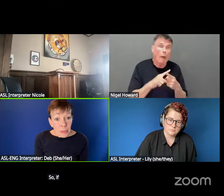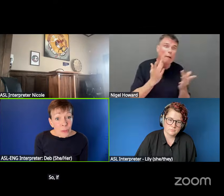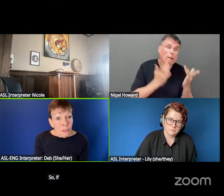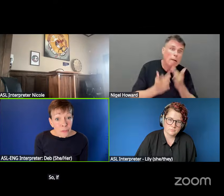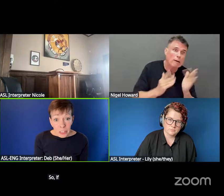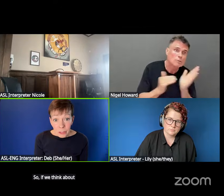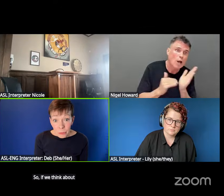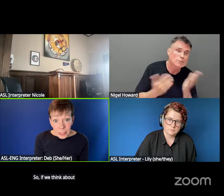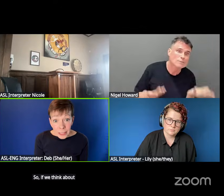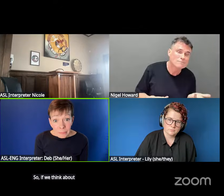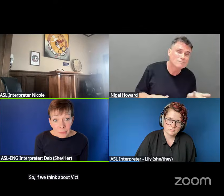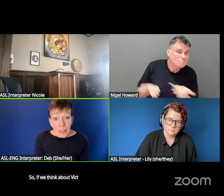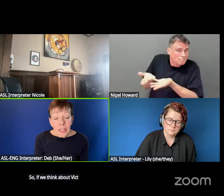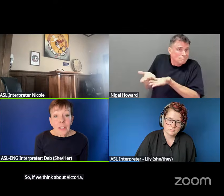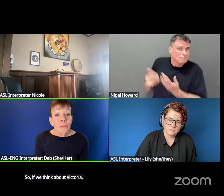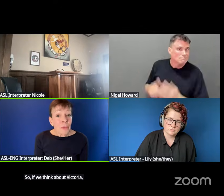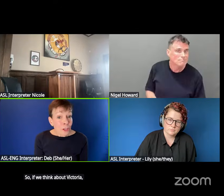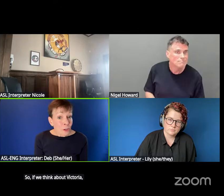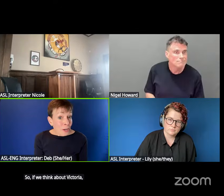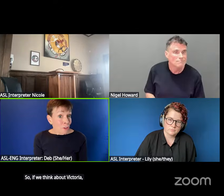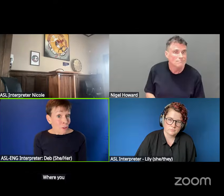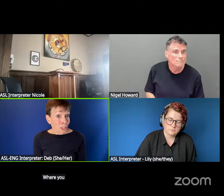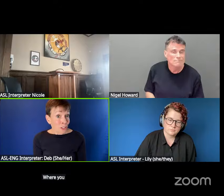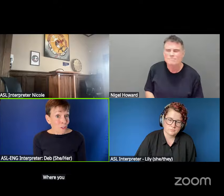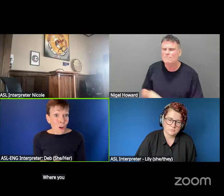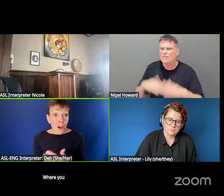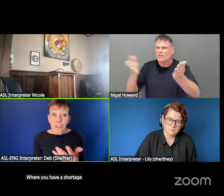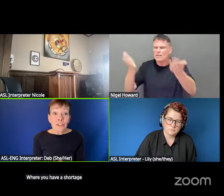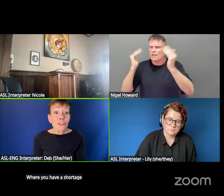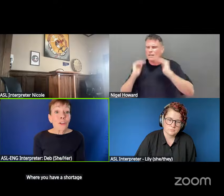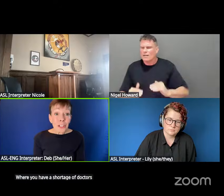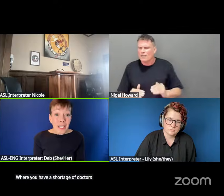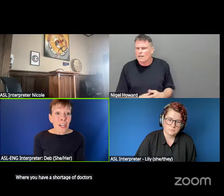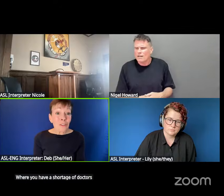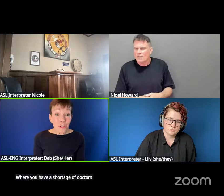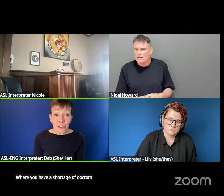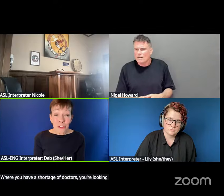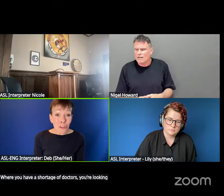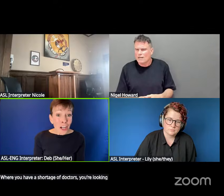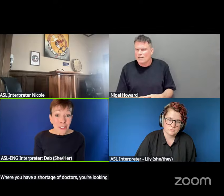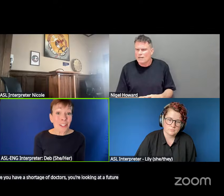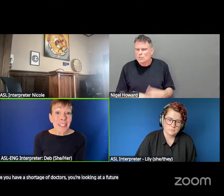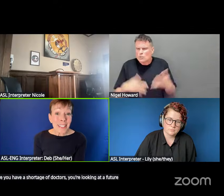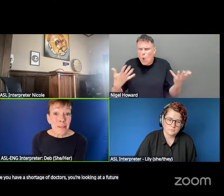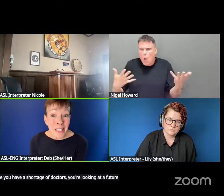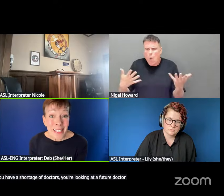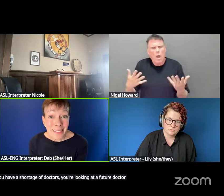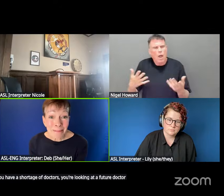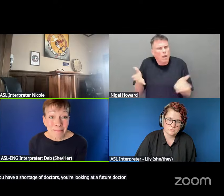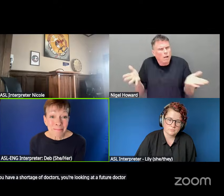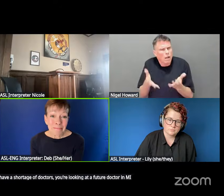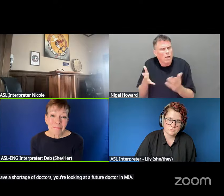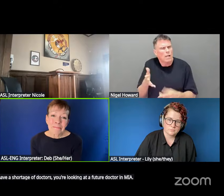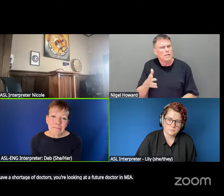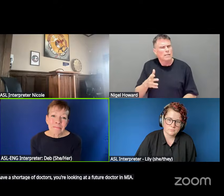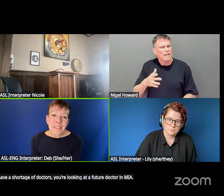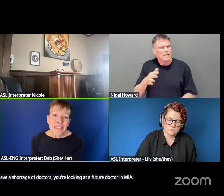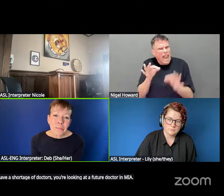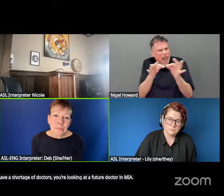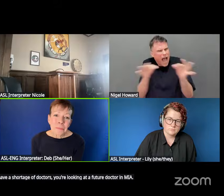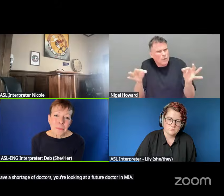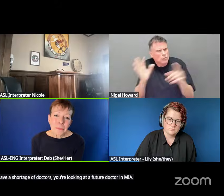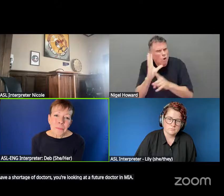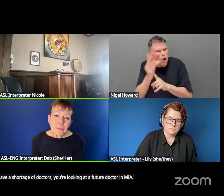think about Victoria, where you have a shortage of doctors, you're looking at a future doctor in Mia.